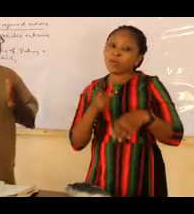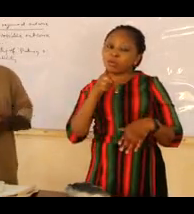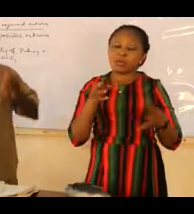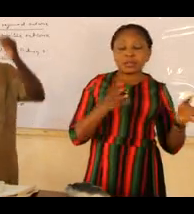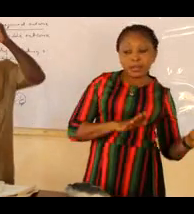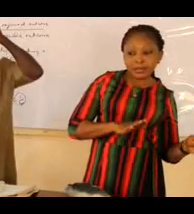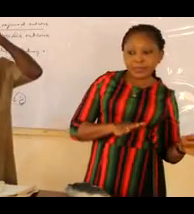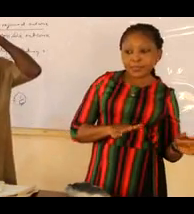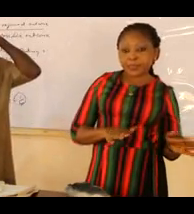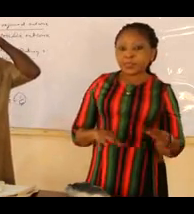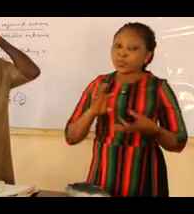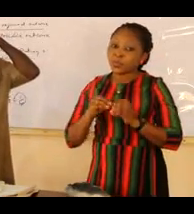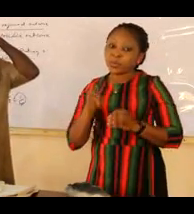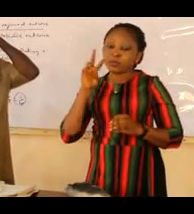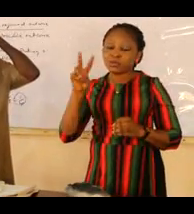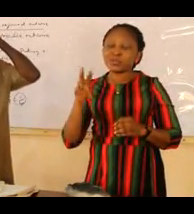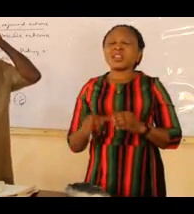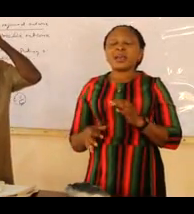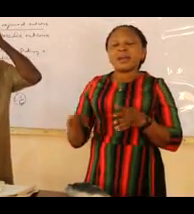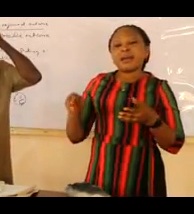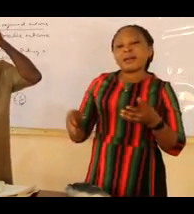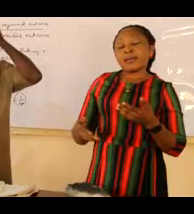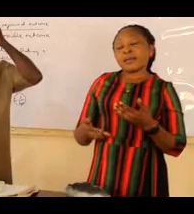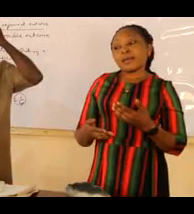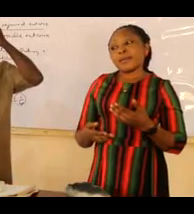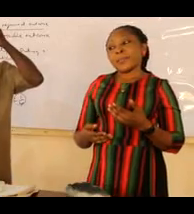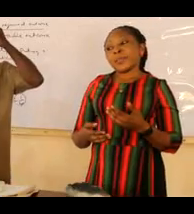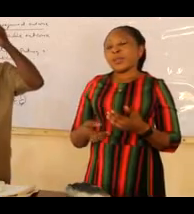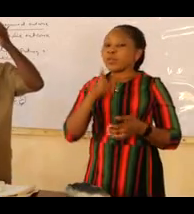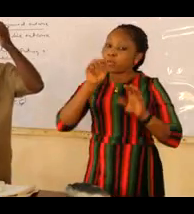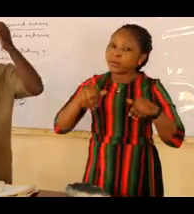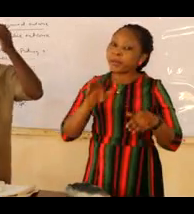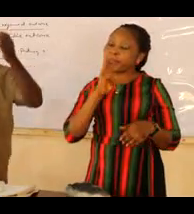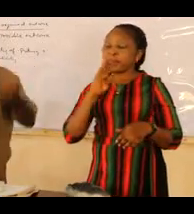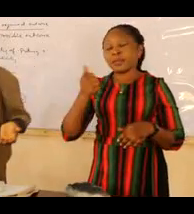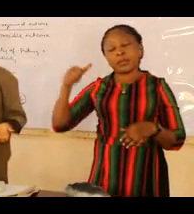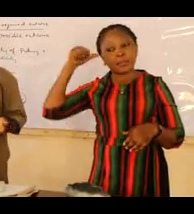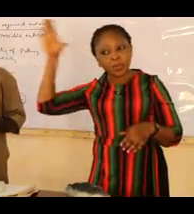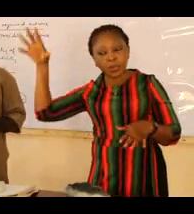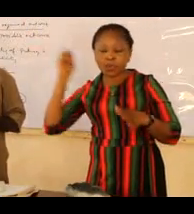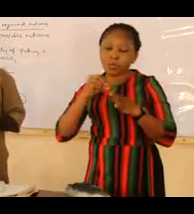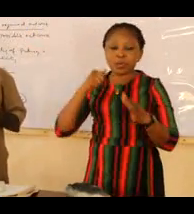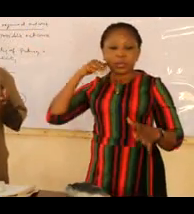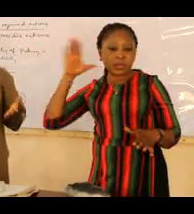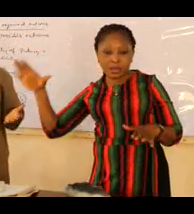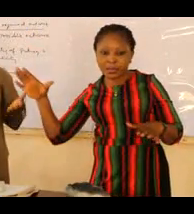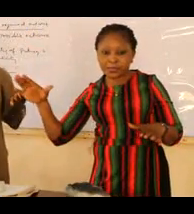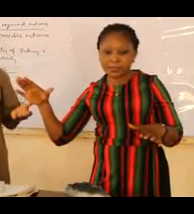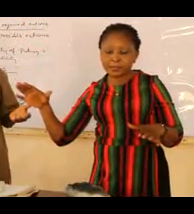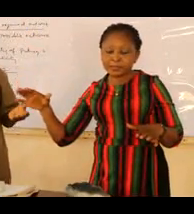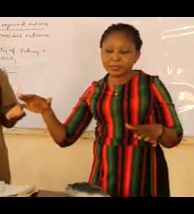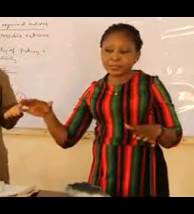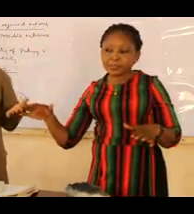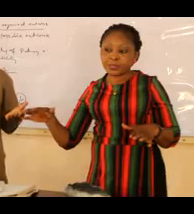or a girl. Also mutually exclusive event. Sometimes you may attend a function and say, which one